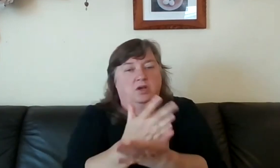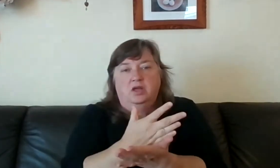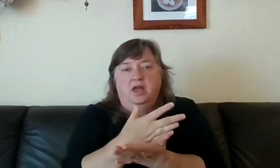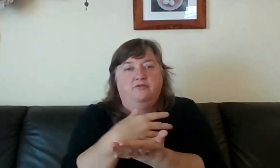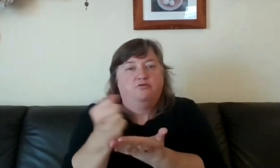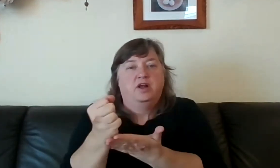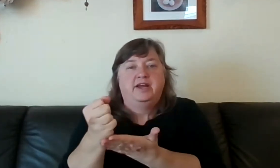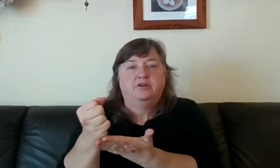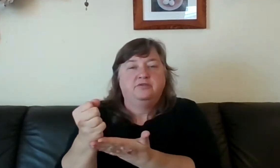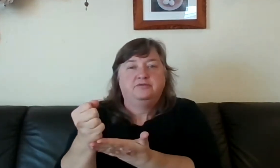Have run out of.